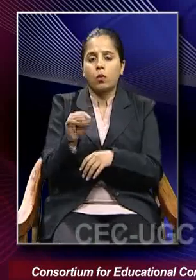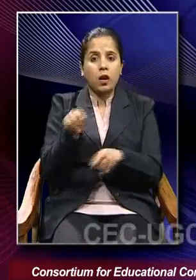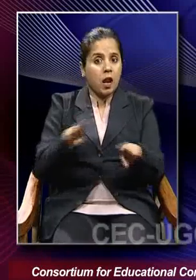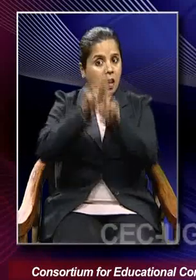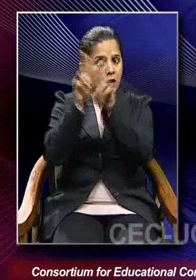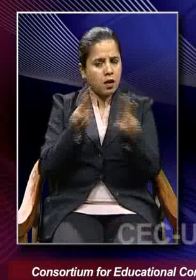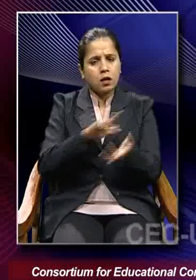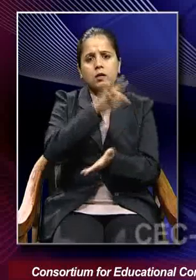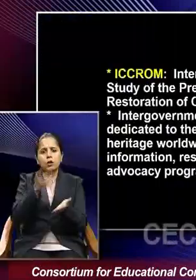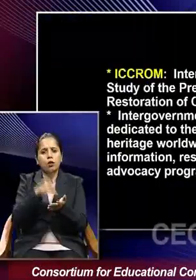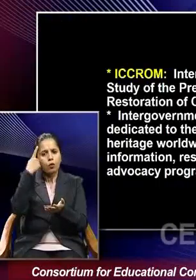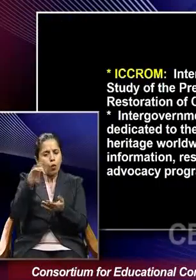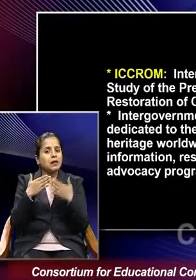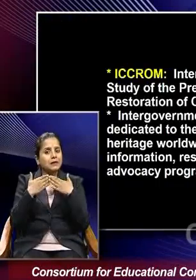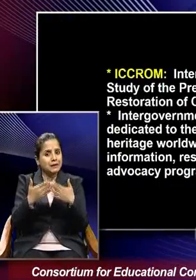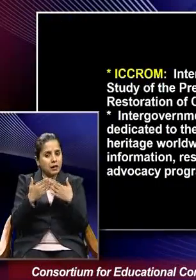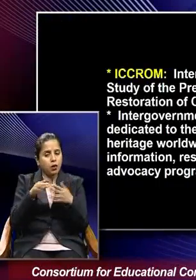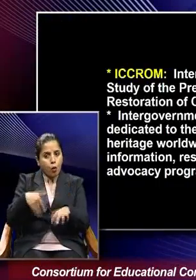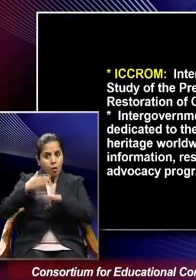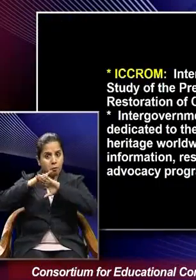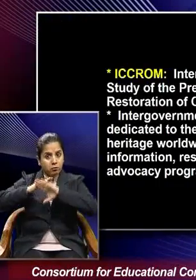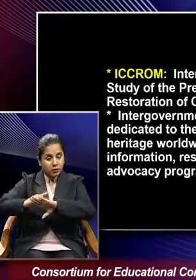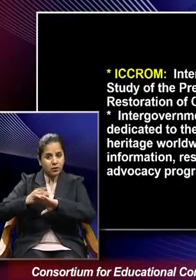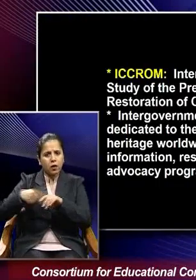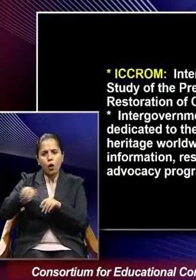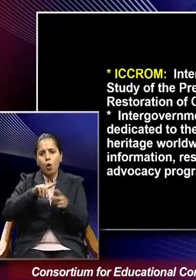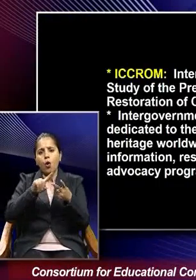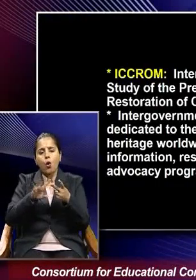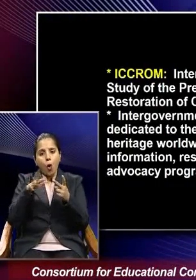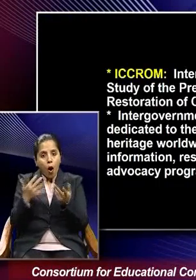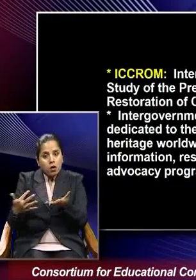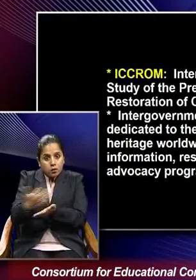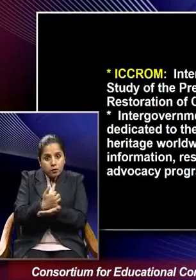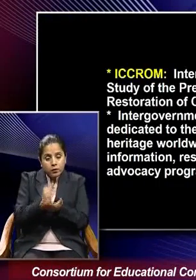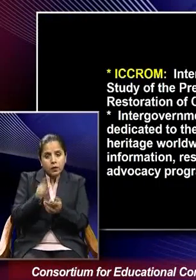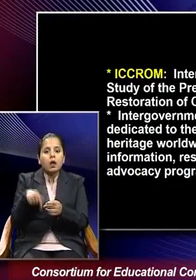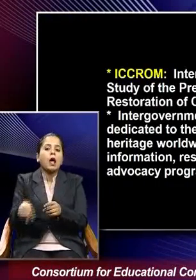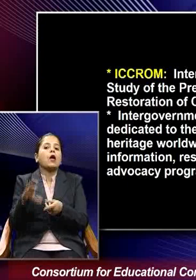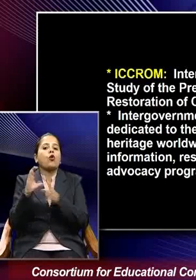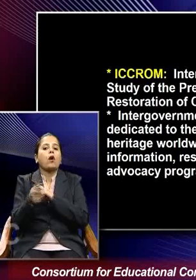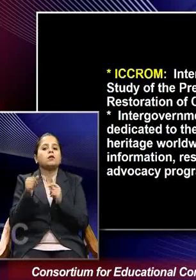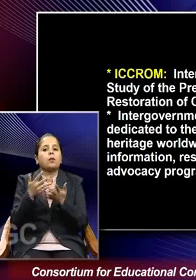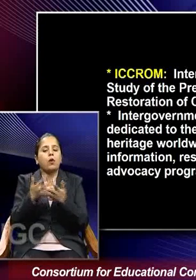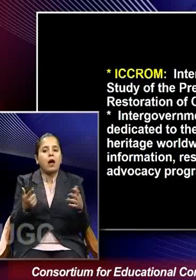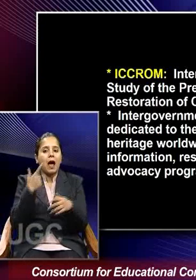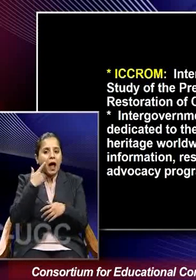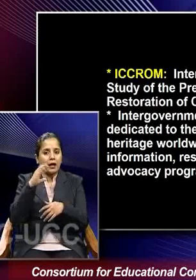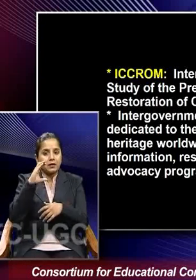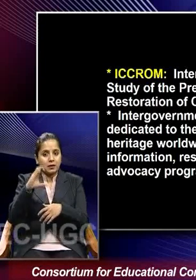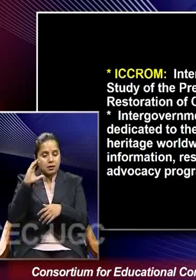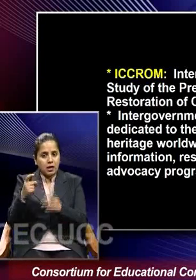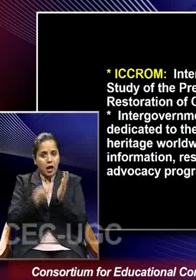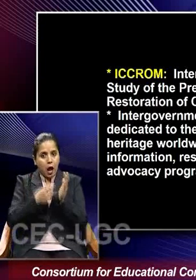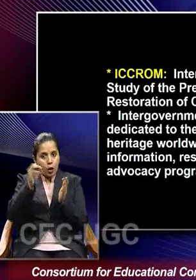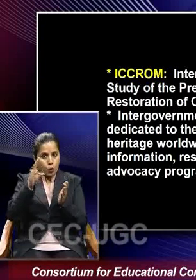International Center for the Study of Preservation and Restoration of Cultural Property, namely ICCROM, it is